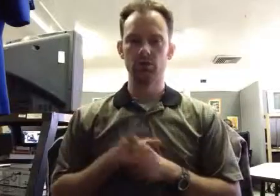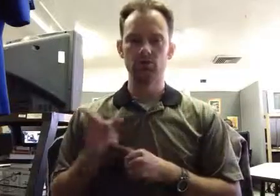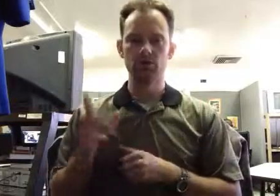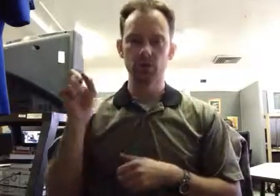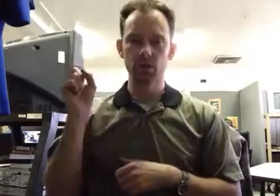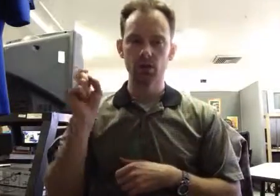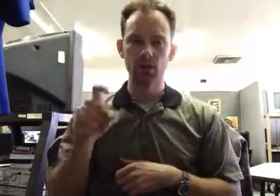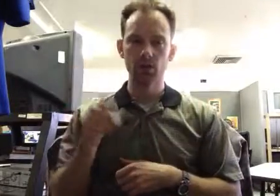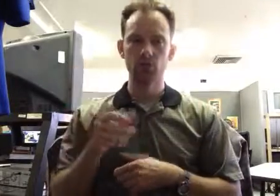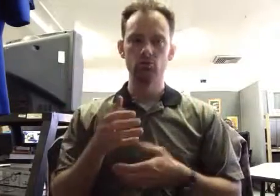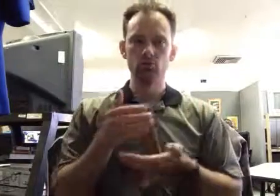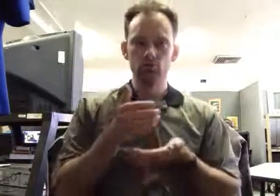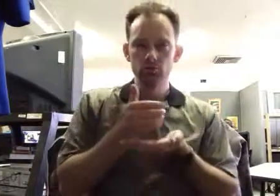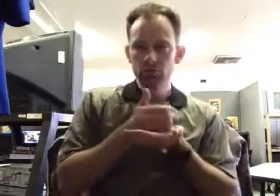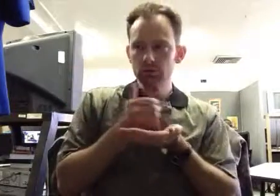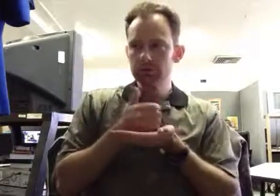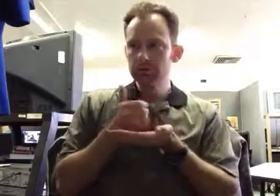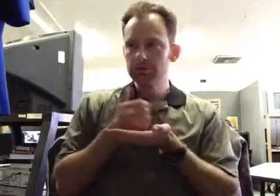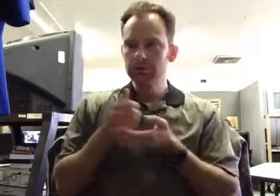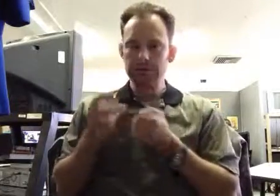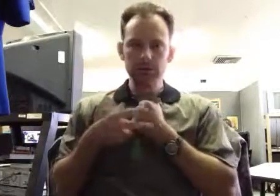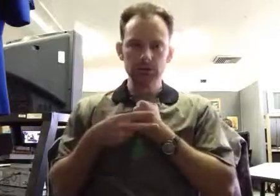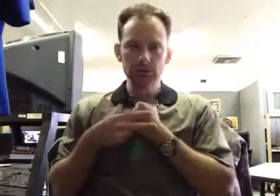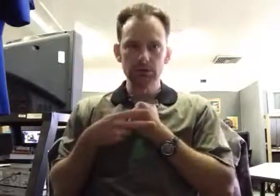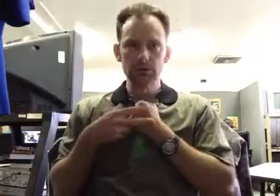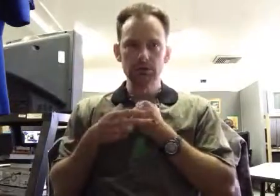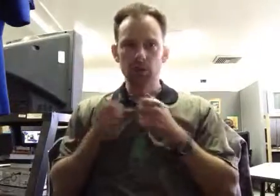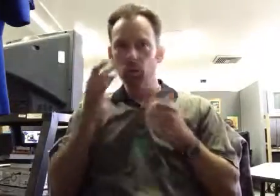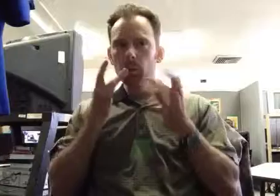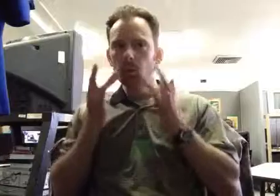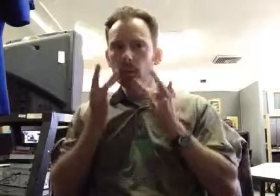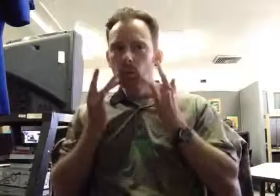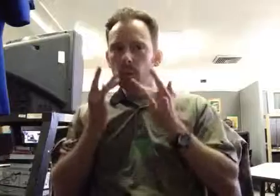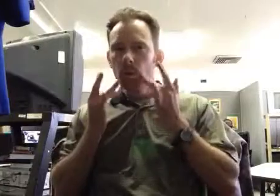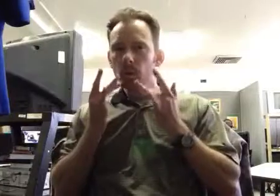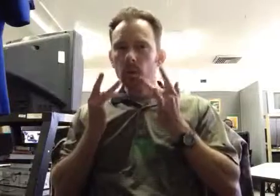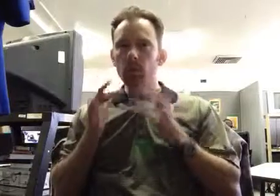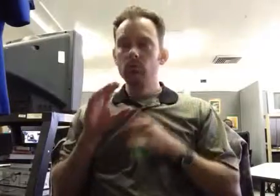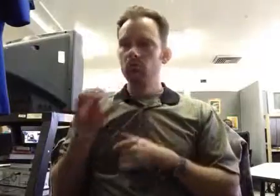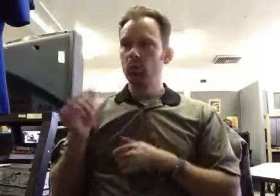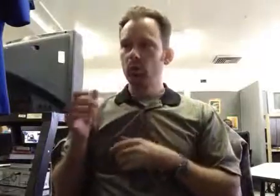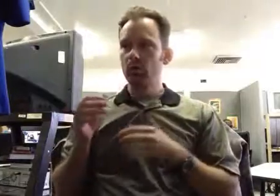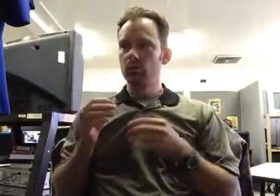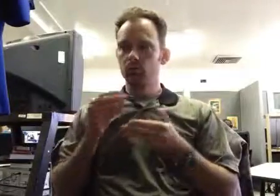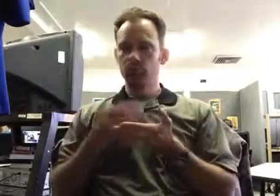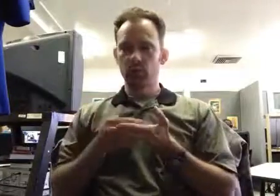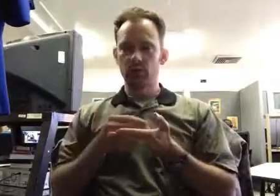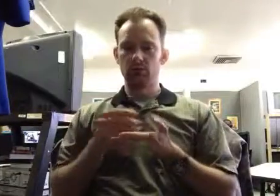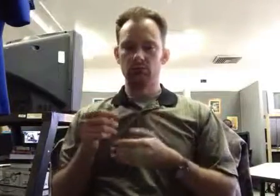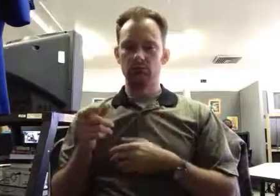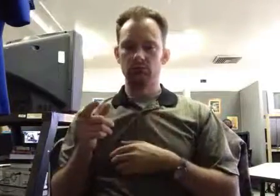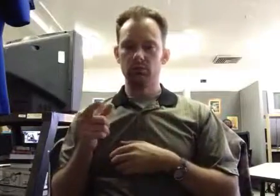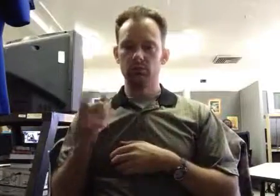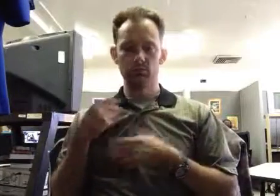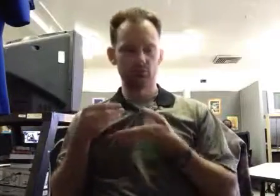and to save from her grocery money and from other money coming in to give her present to the priest for